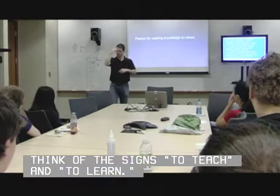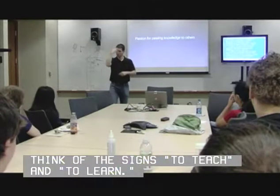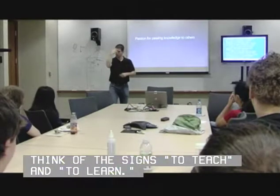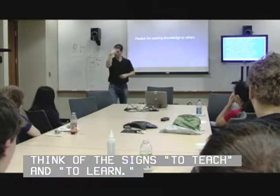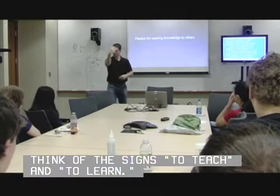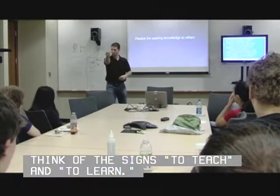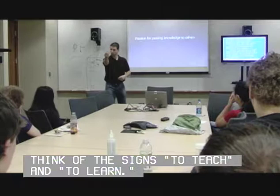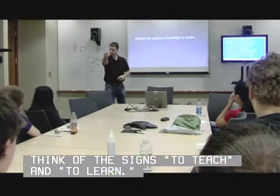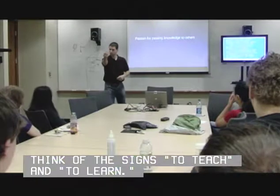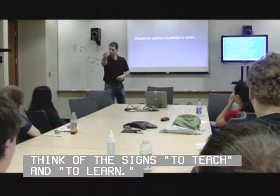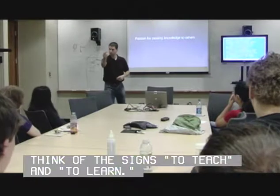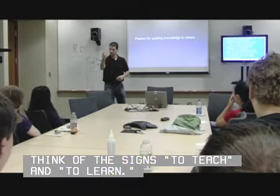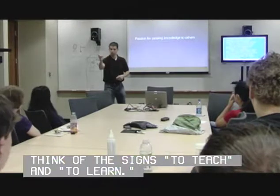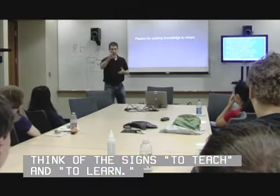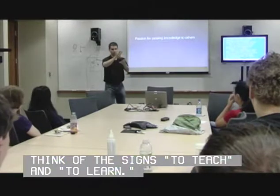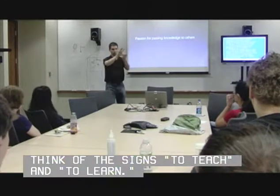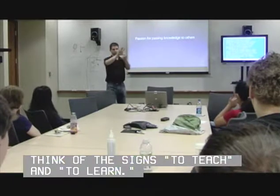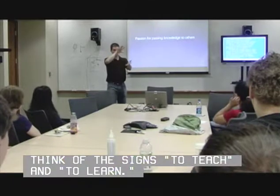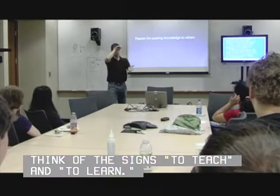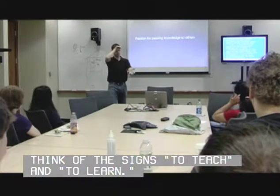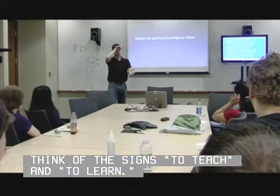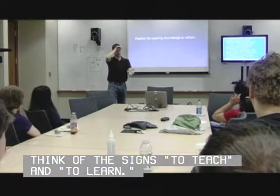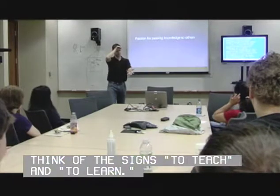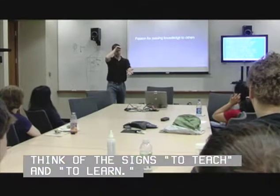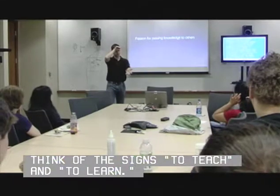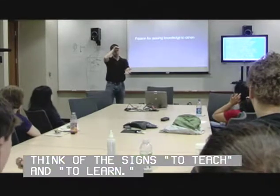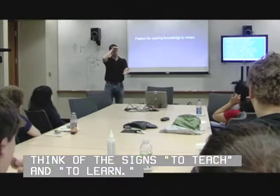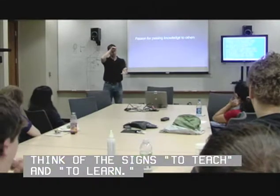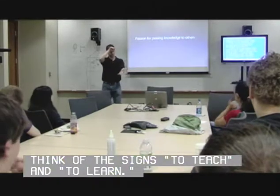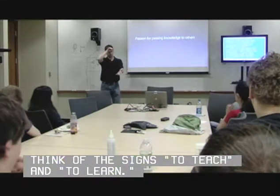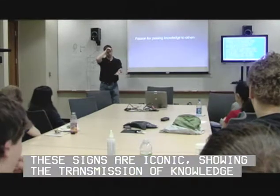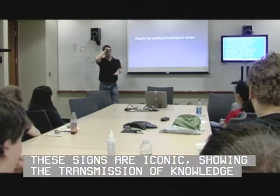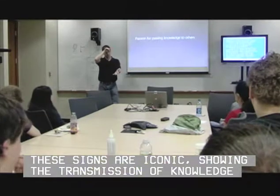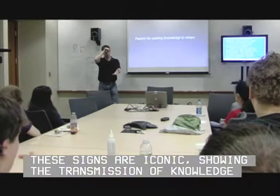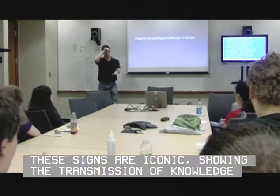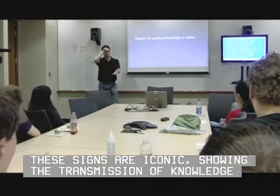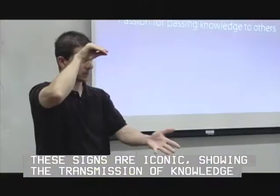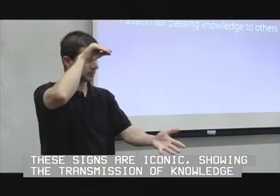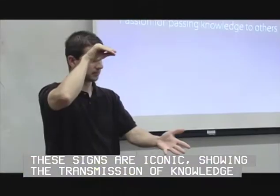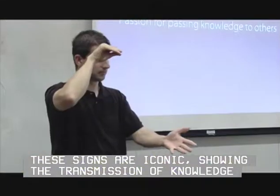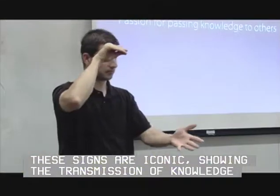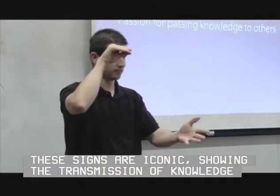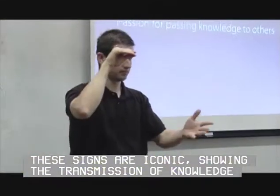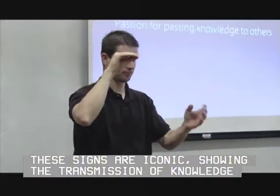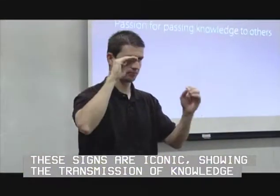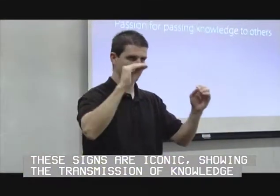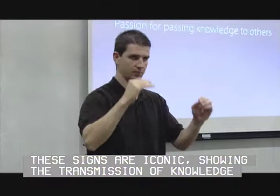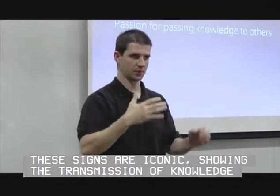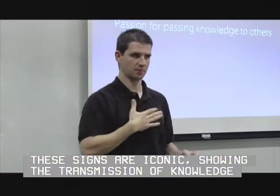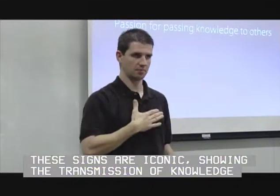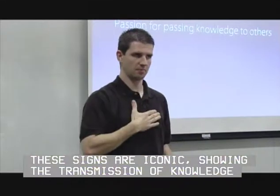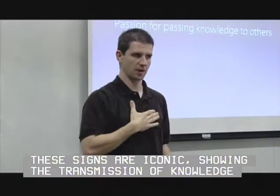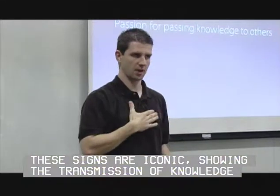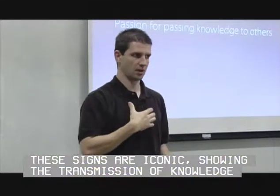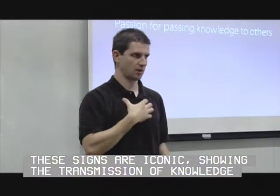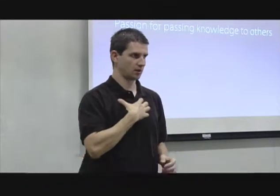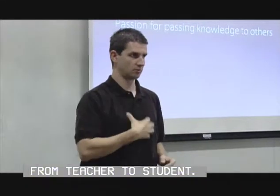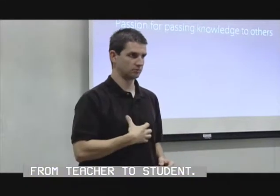Think of the signs to teach and to learn. These signs are iconic, showing the transmission of knowledge from